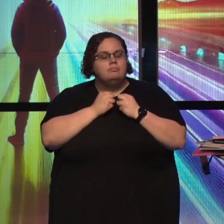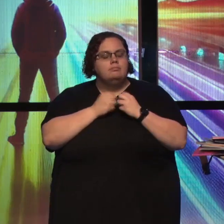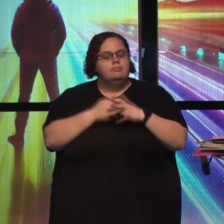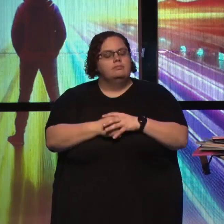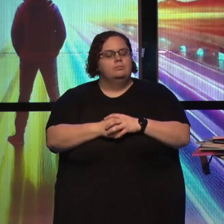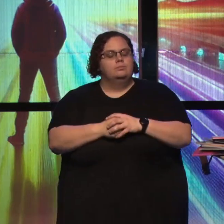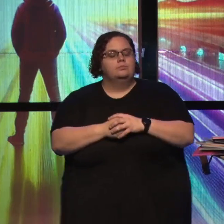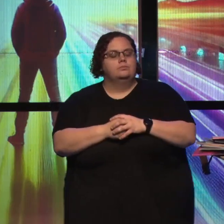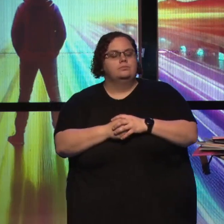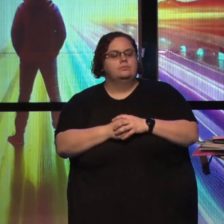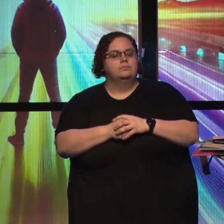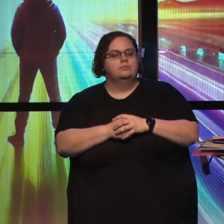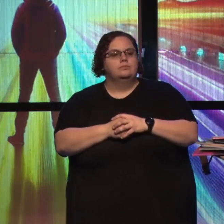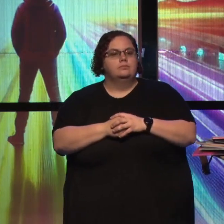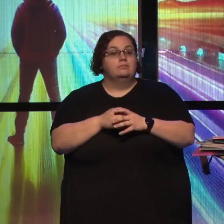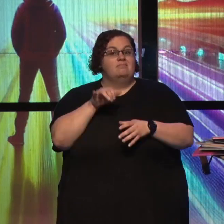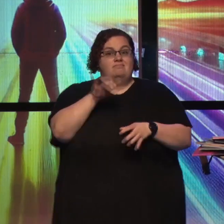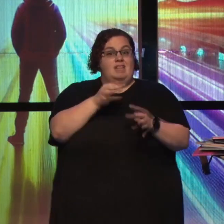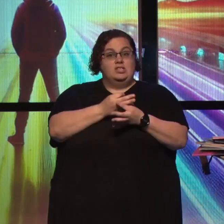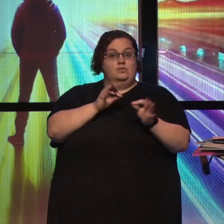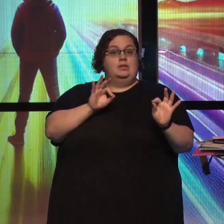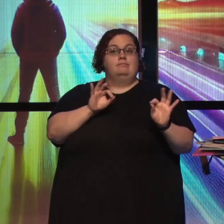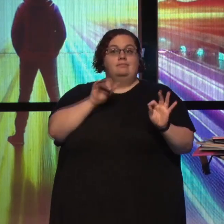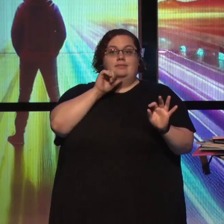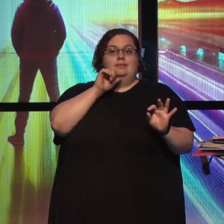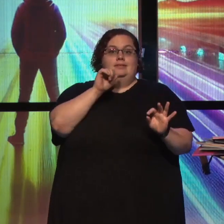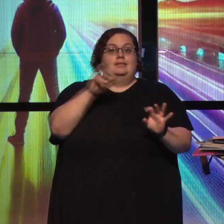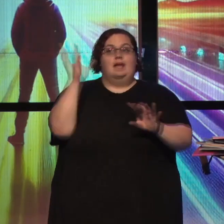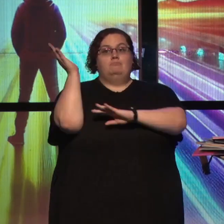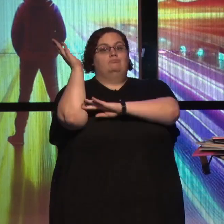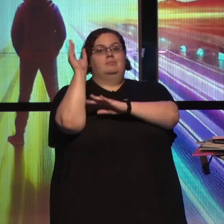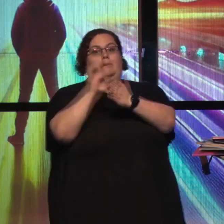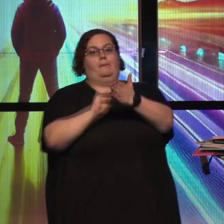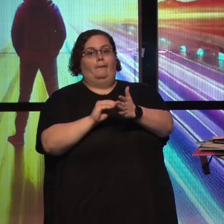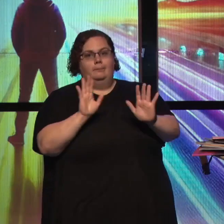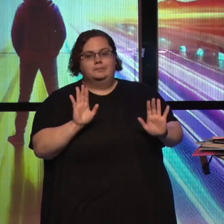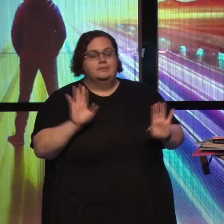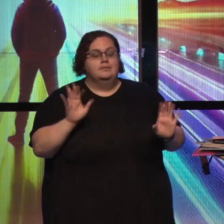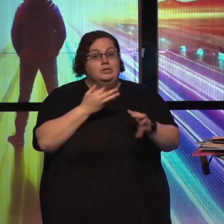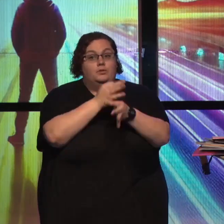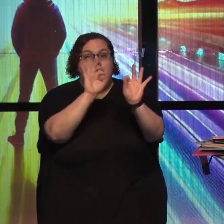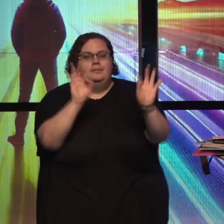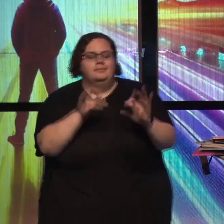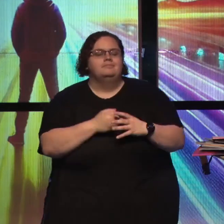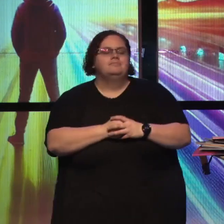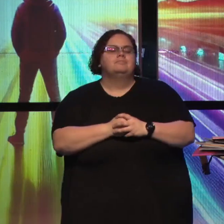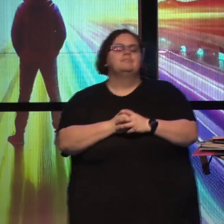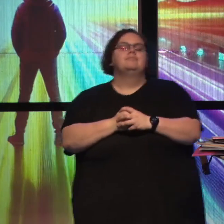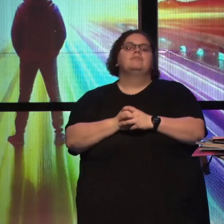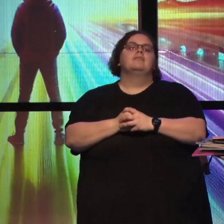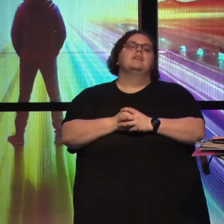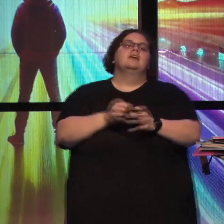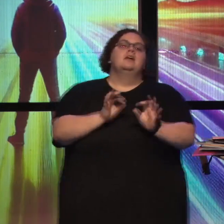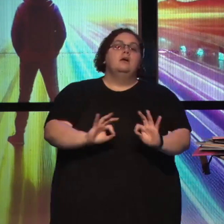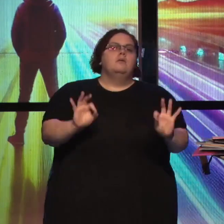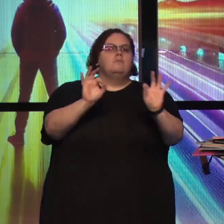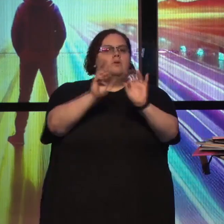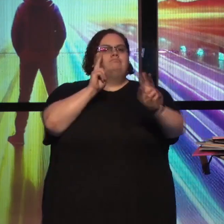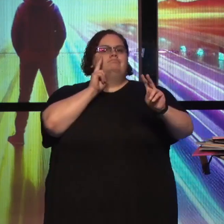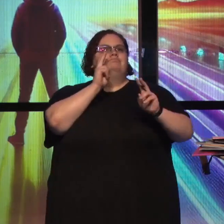So that's aside, that's free. That's not even a talk note. Okay, so here we go. Now, so it's important for us to see that this throne room